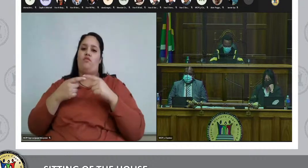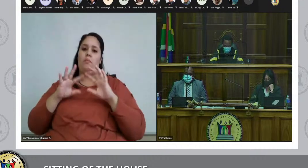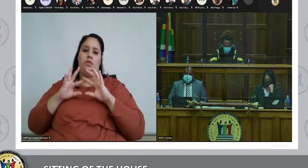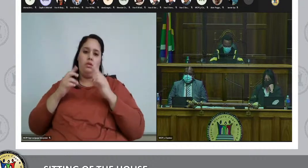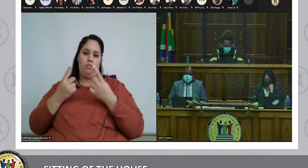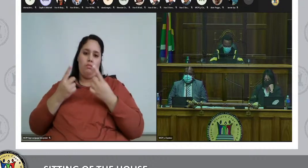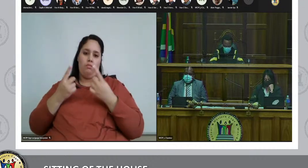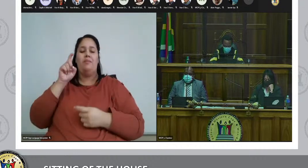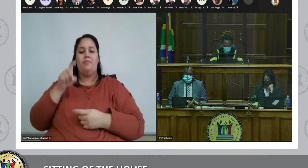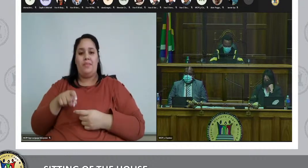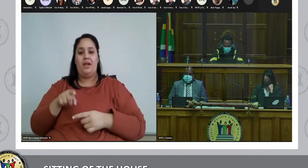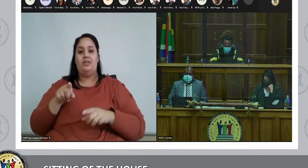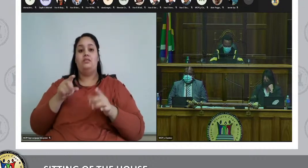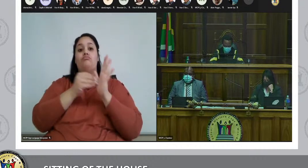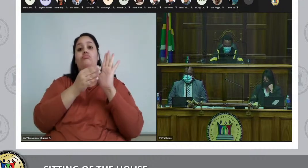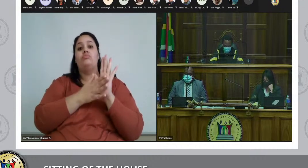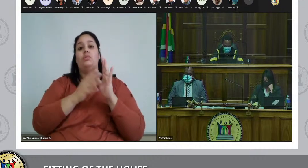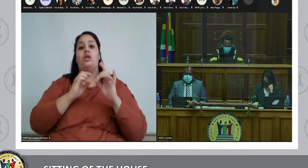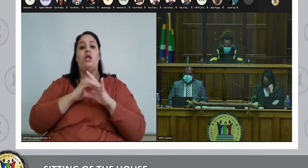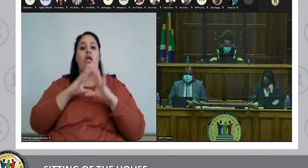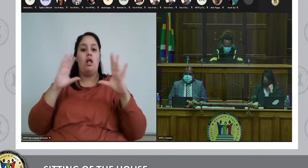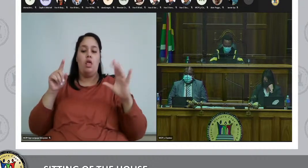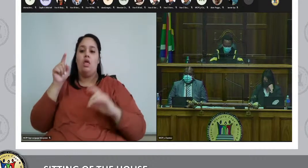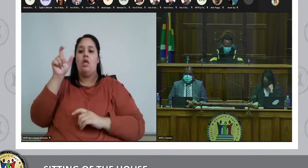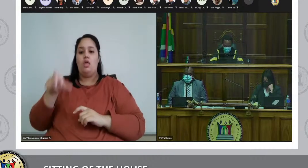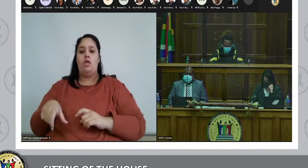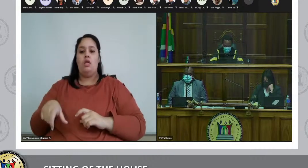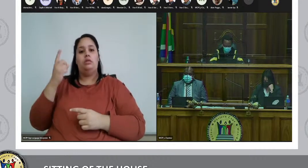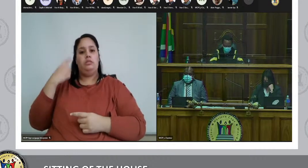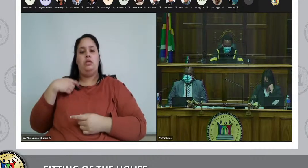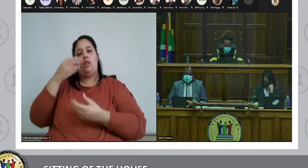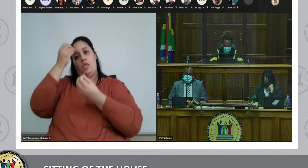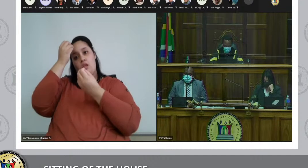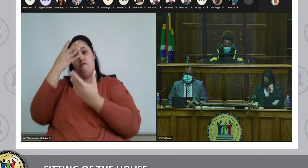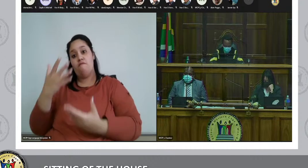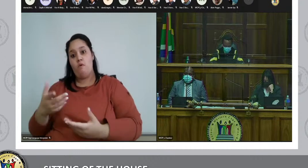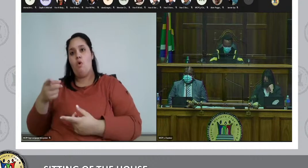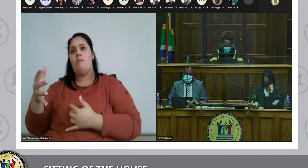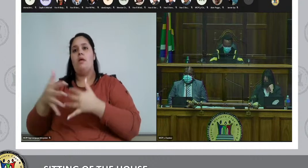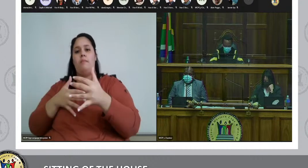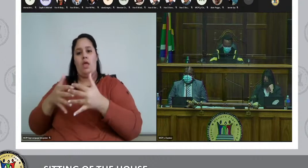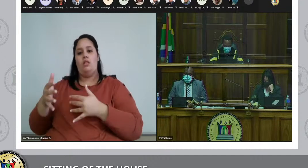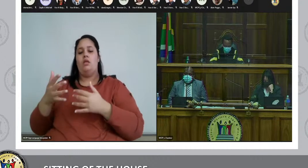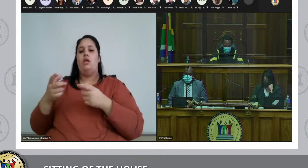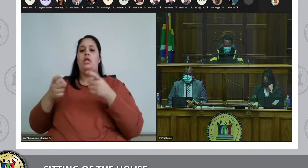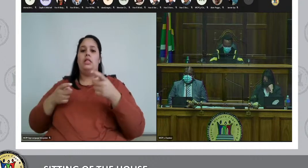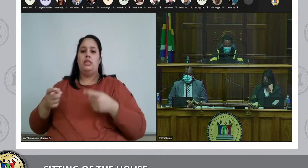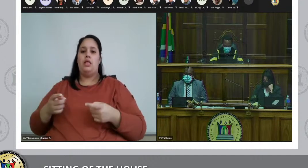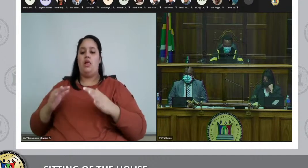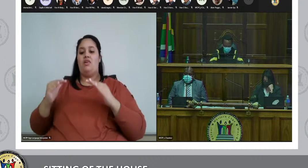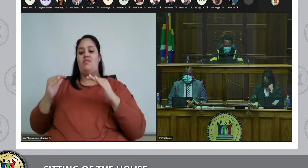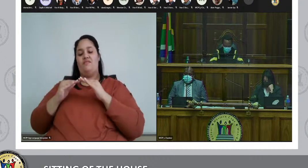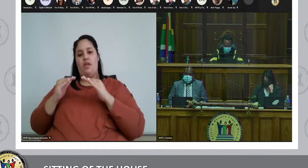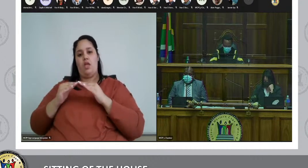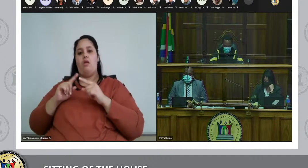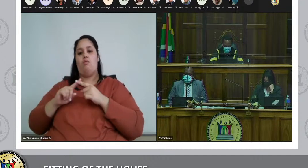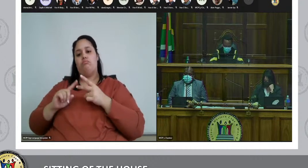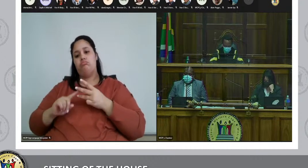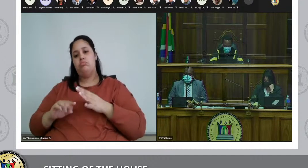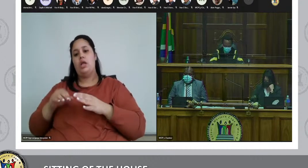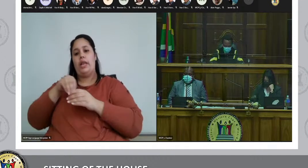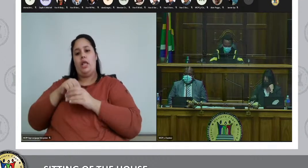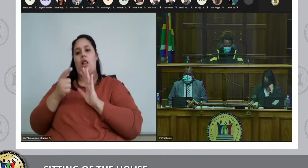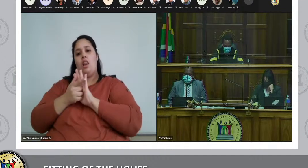record, Speaker, that the complainant has been informed that the matter is being dealt with fairly, objectively, and within the